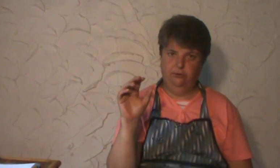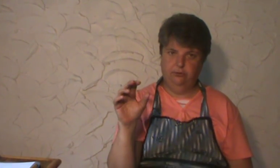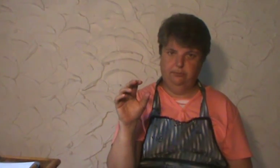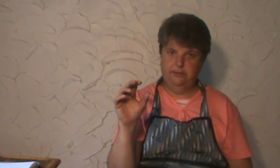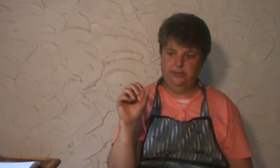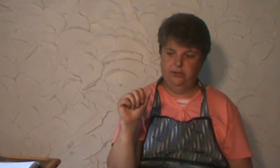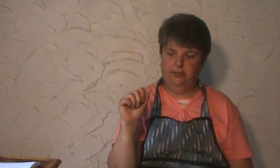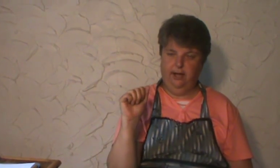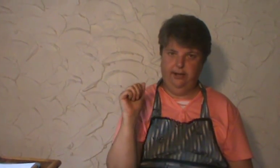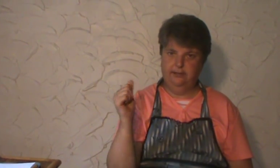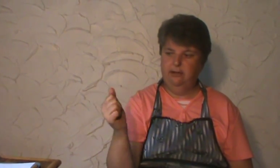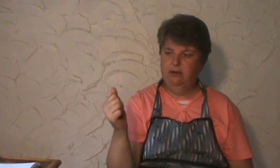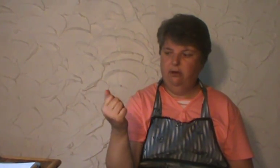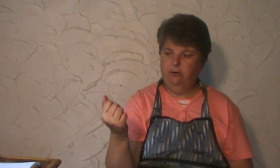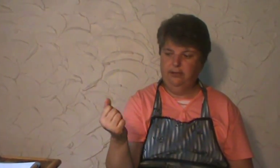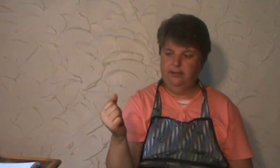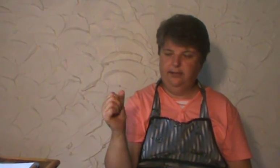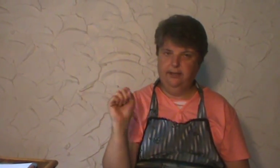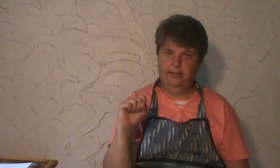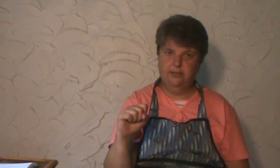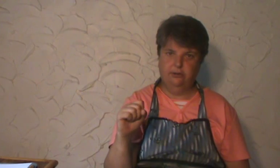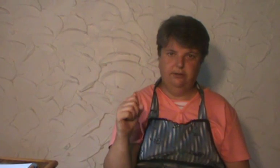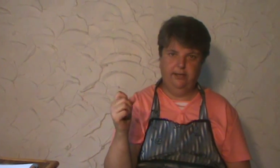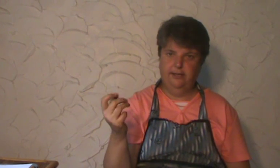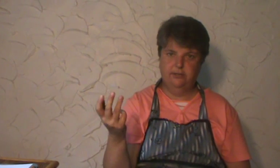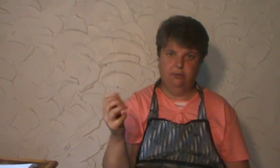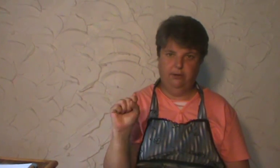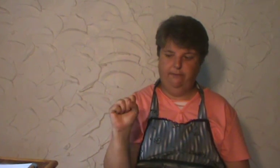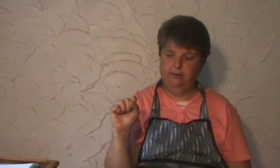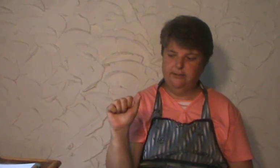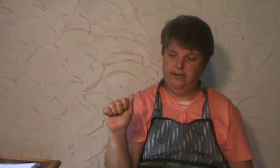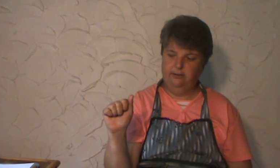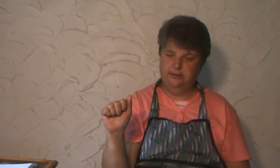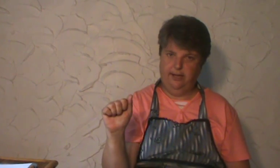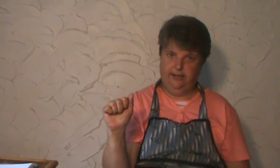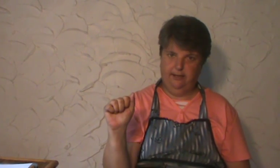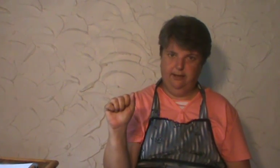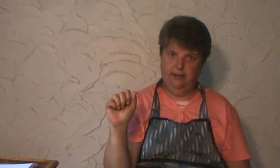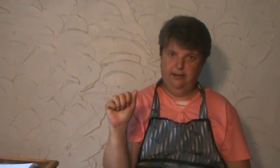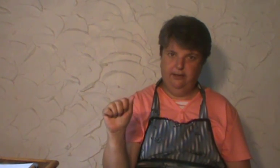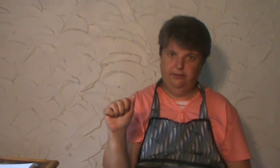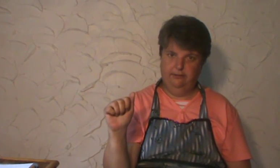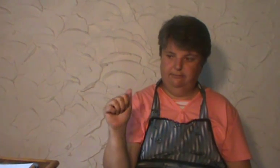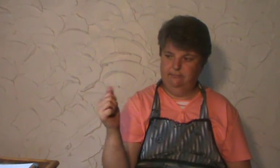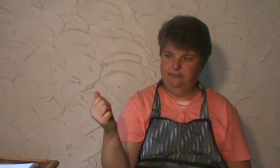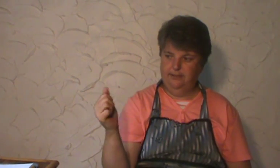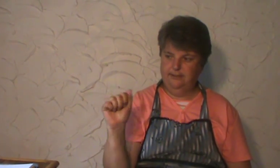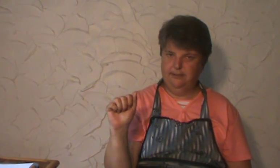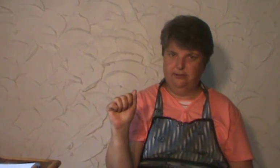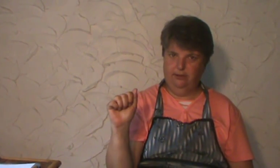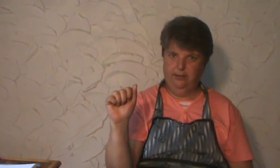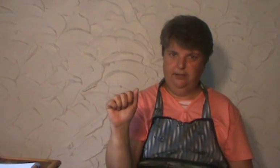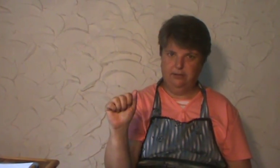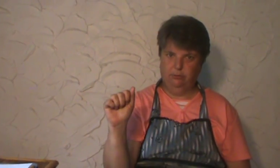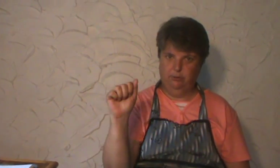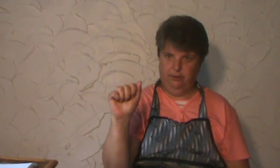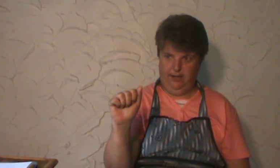neutral position, not holding it like this or whatever, because that looks like this is starting the next word with an